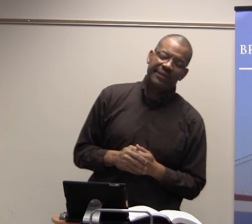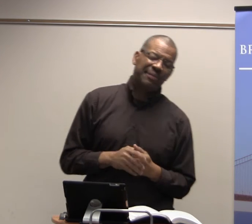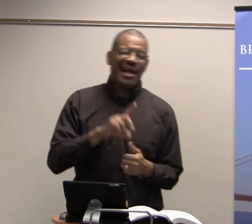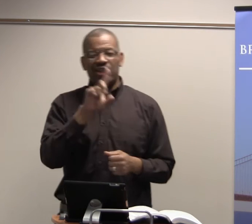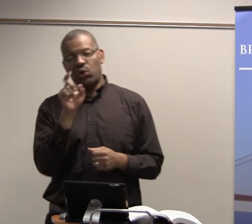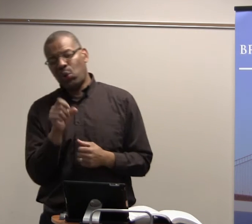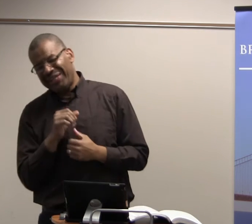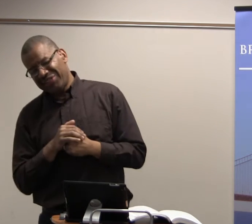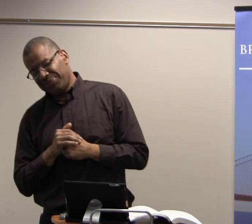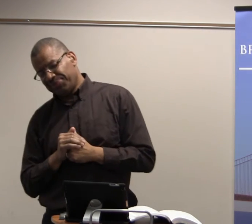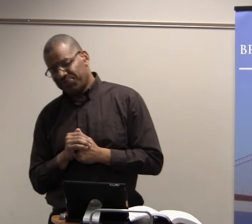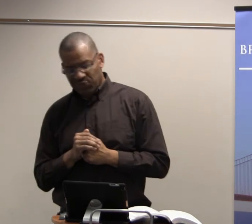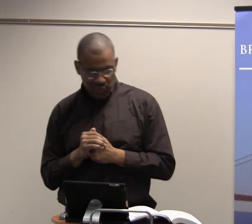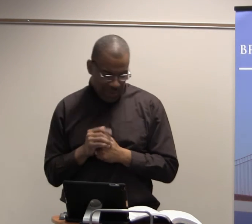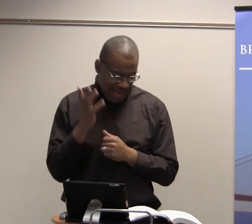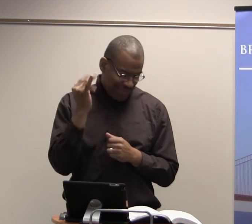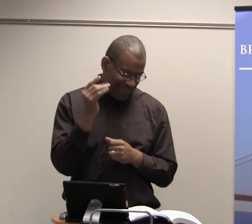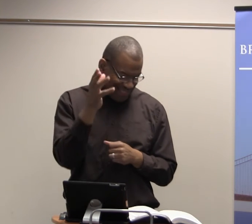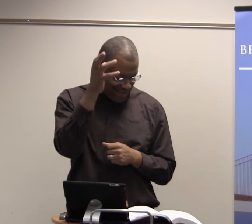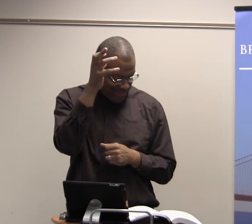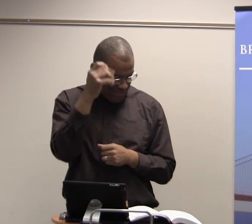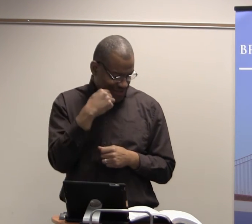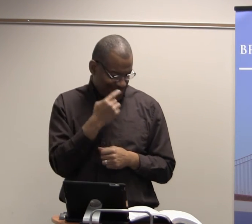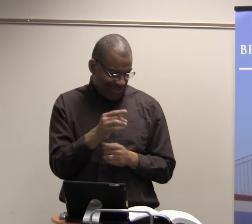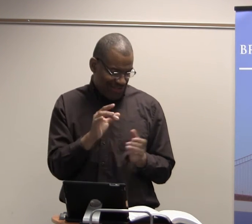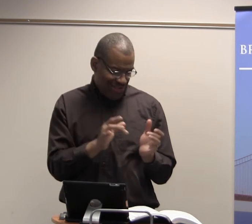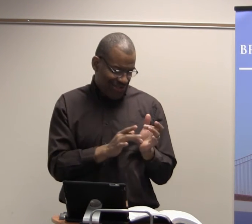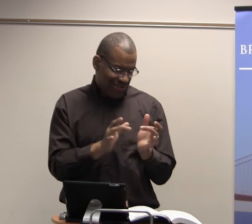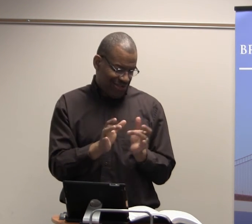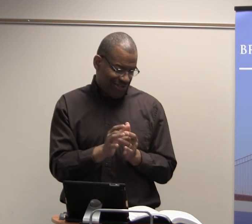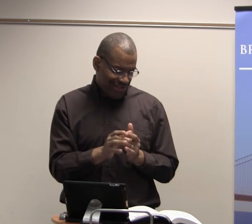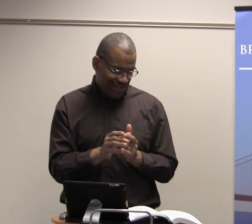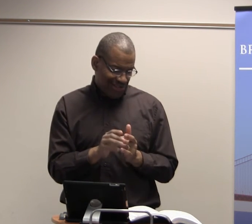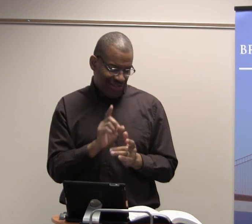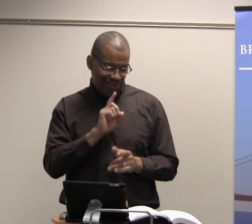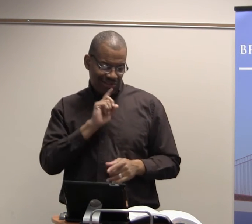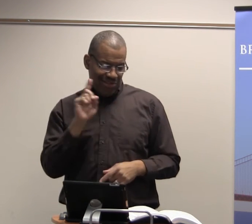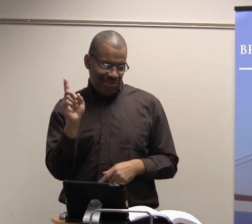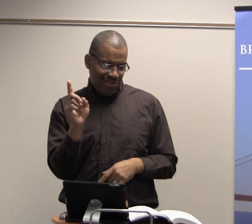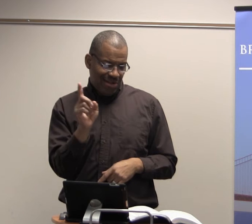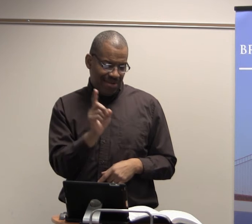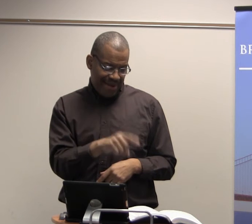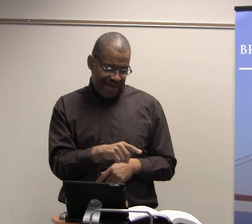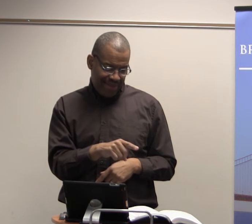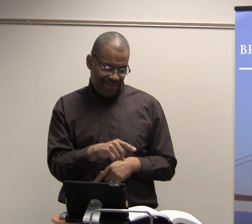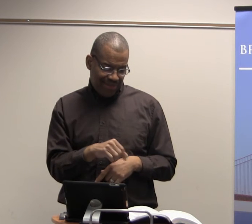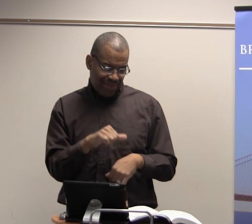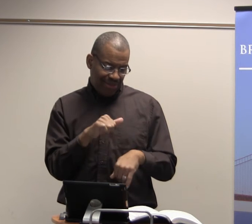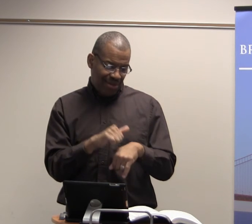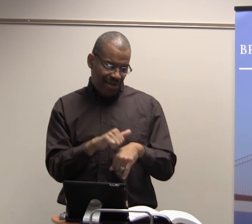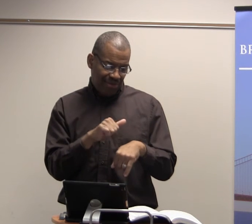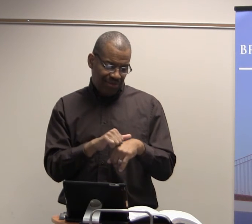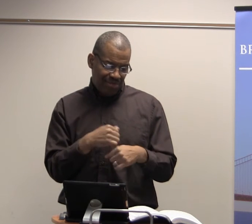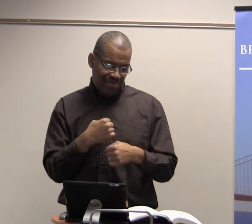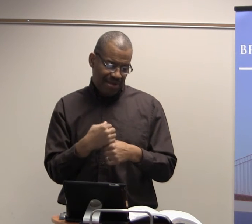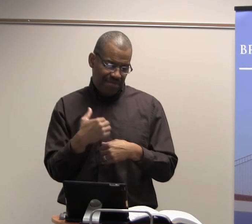Let me ask you a question. Why would the devil tell Jesus, command the devil to make